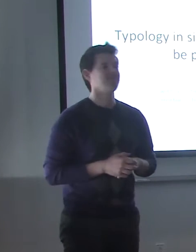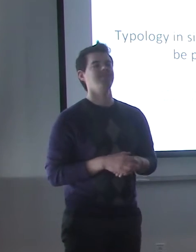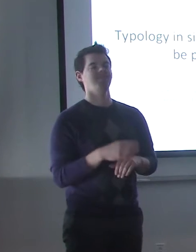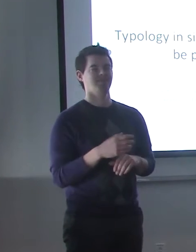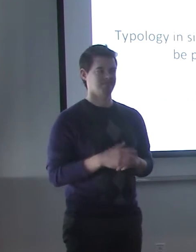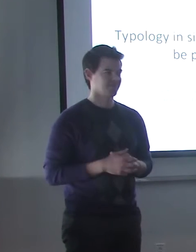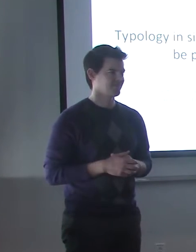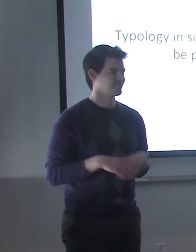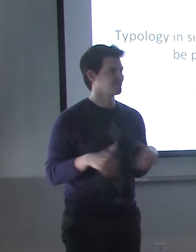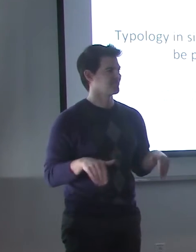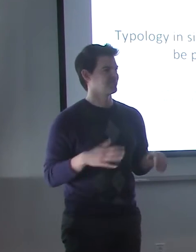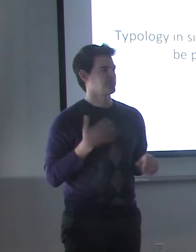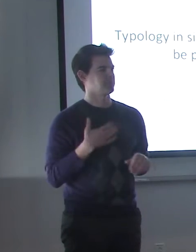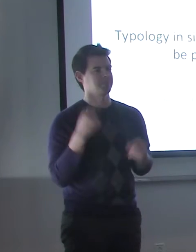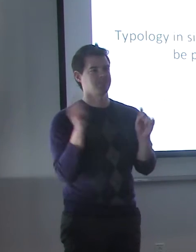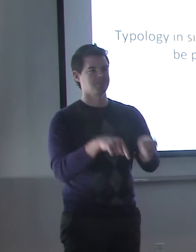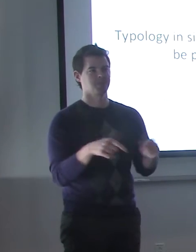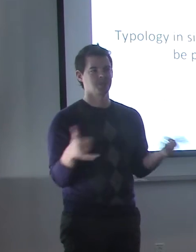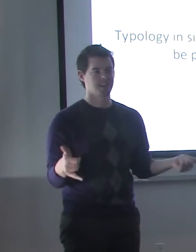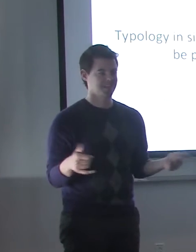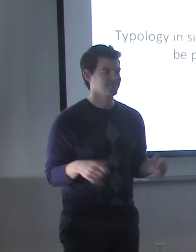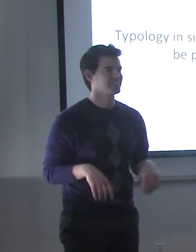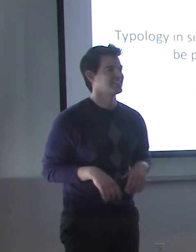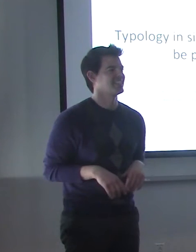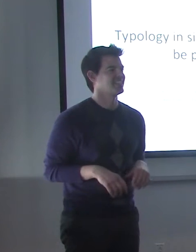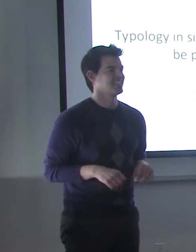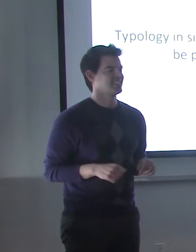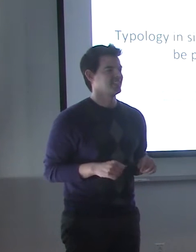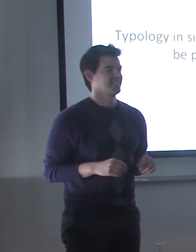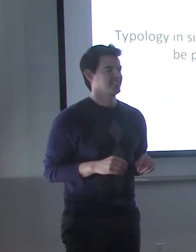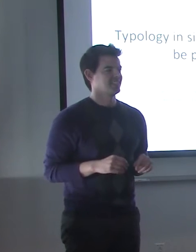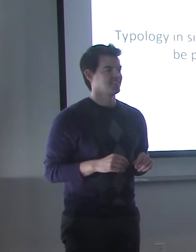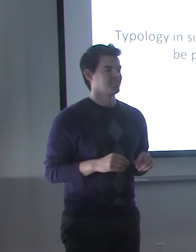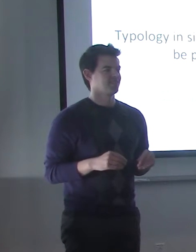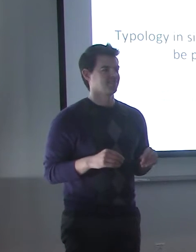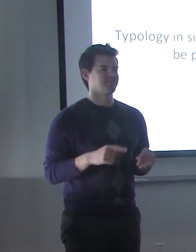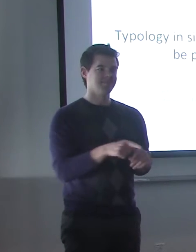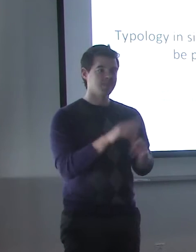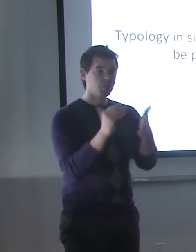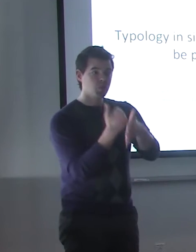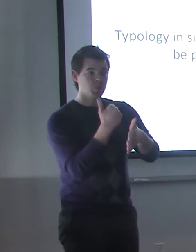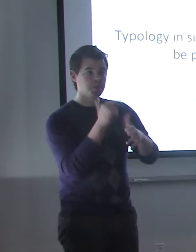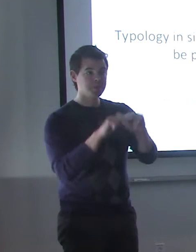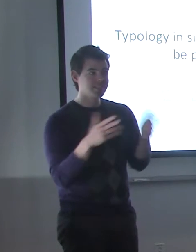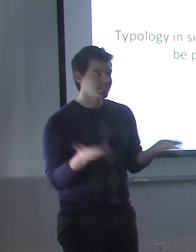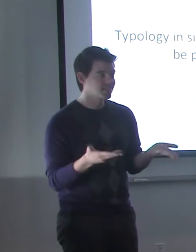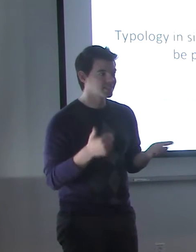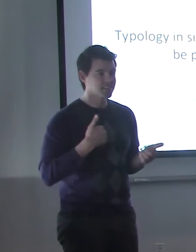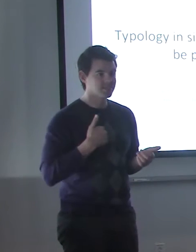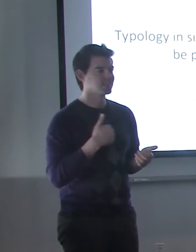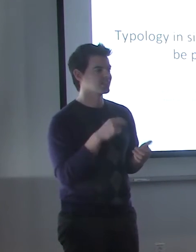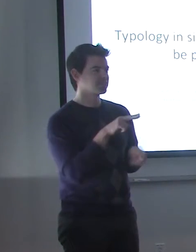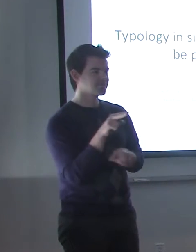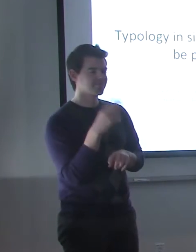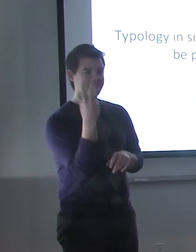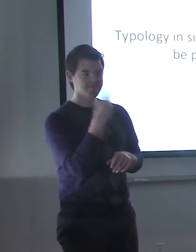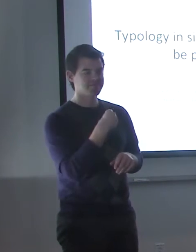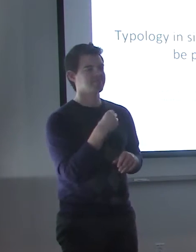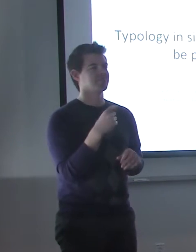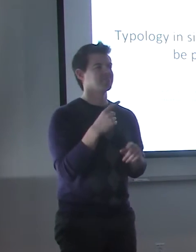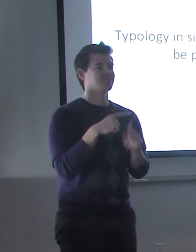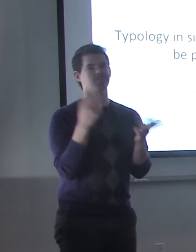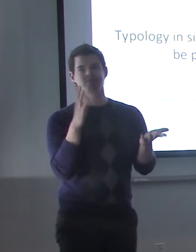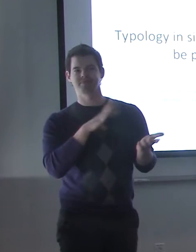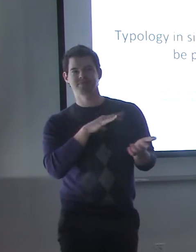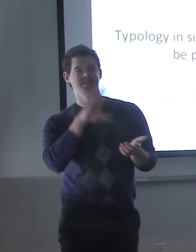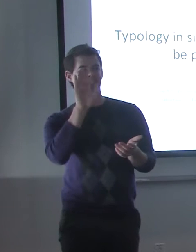Well, I'm very happy to be here this afternoon. It's a joy to see this new building and to be here on such a splendid February